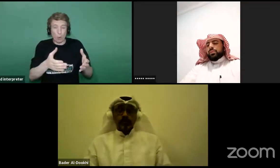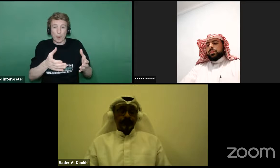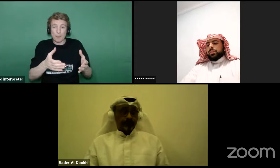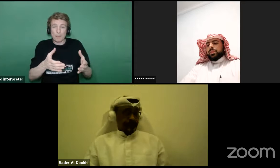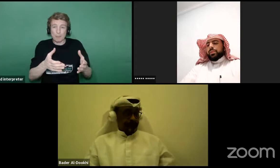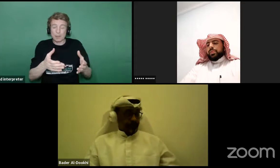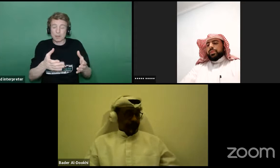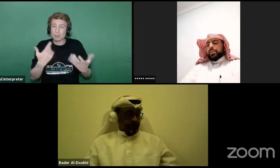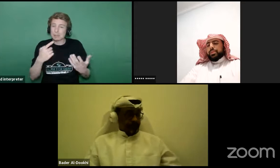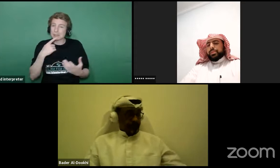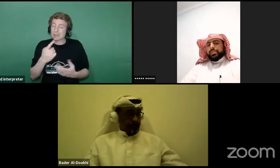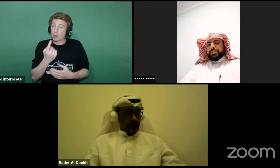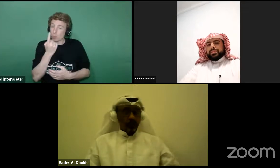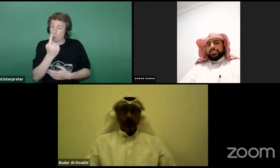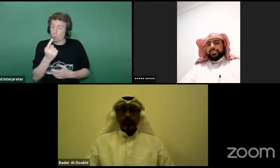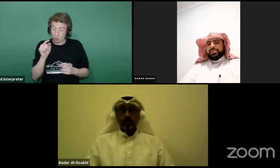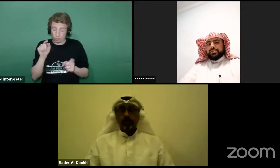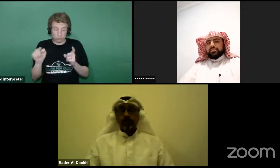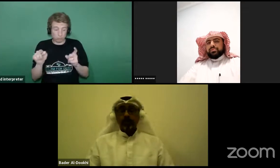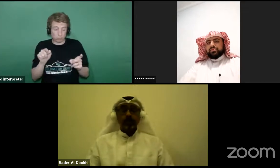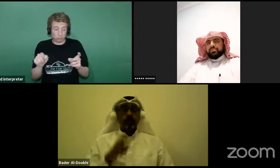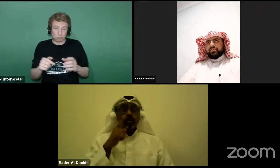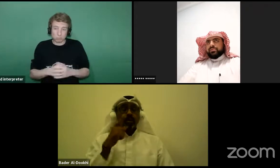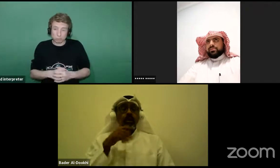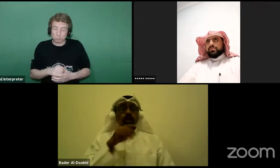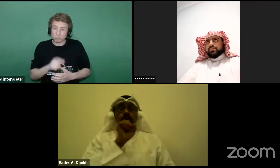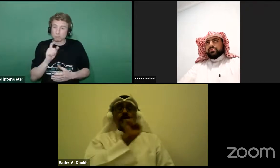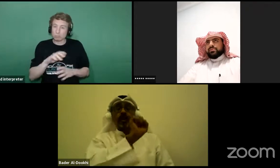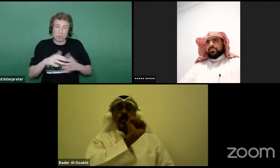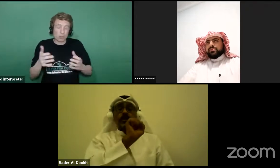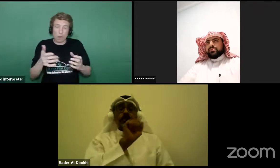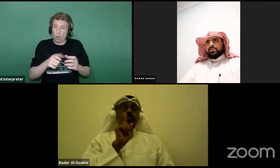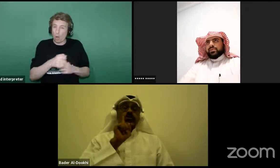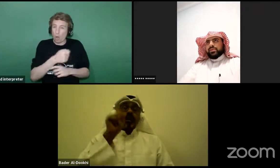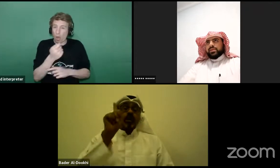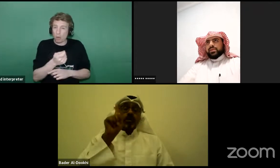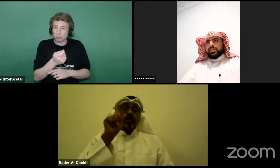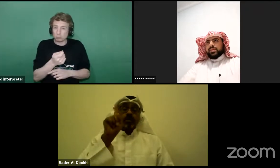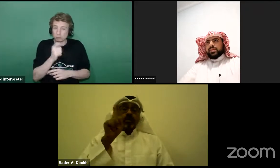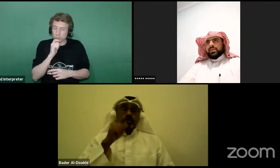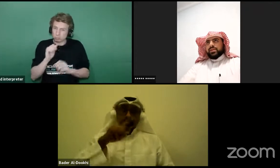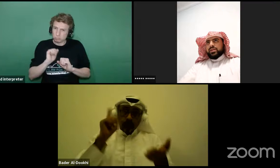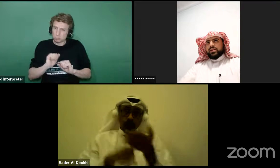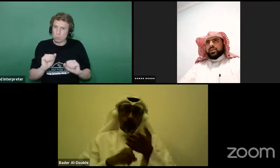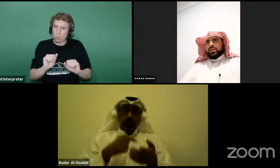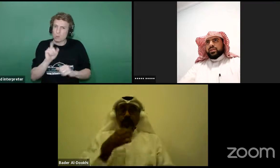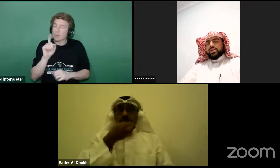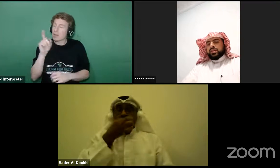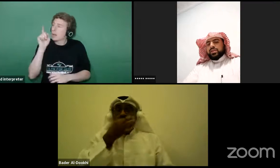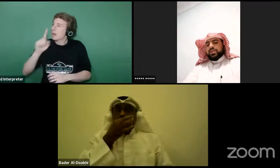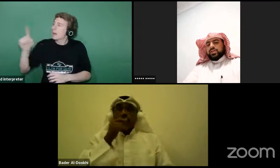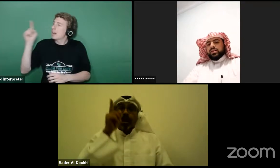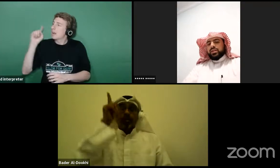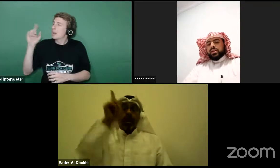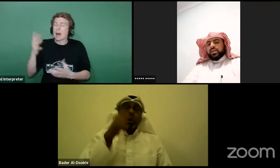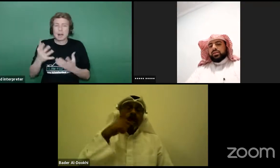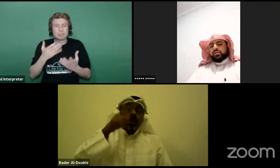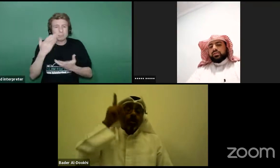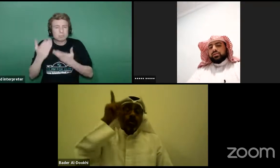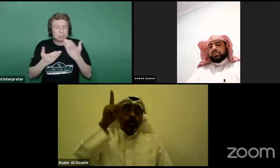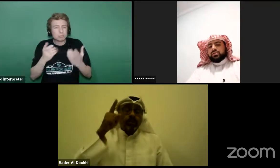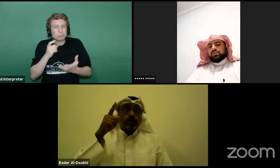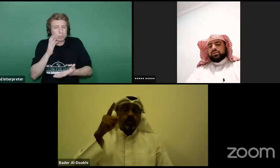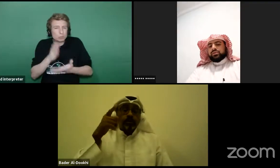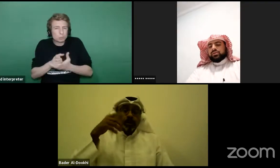one unarmed should be yours, but Allah willed to justify the truth by his words and to cut off the roots